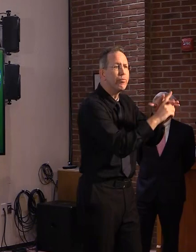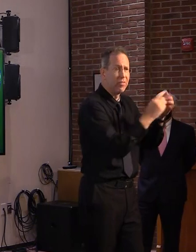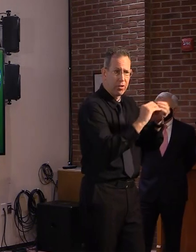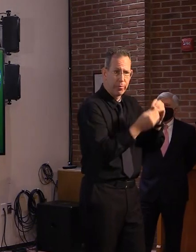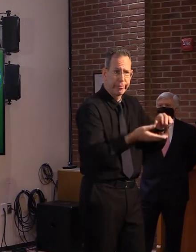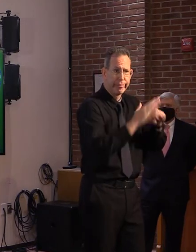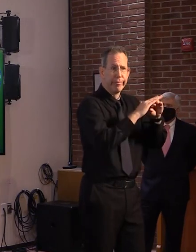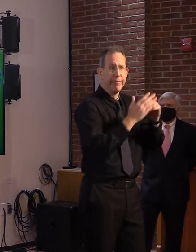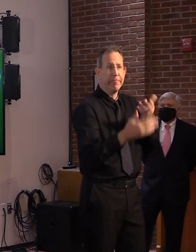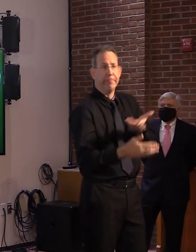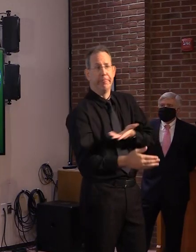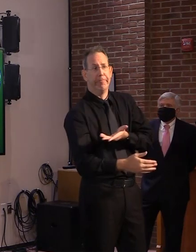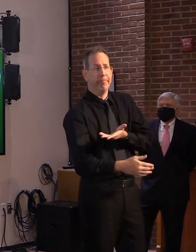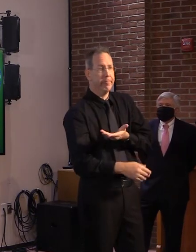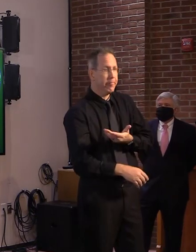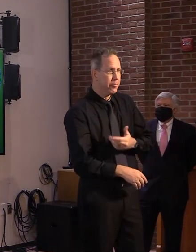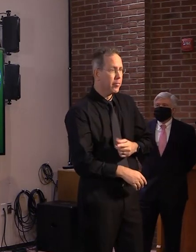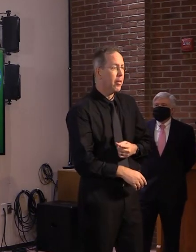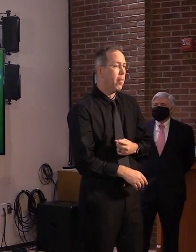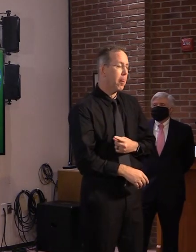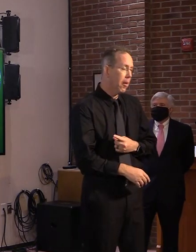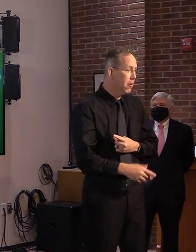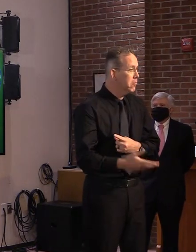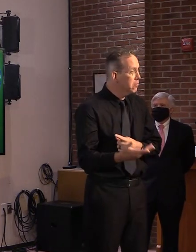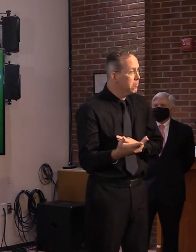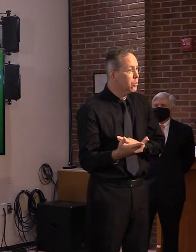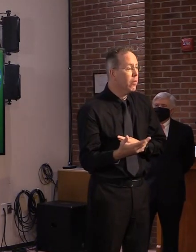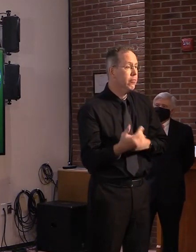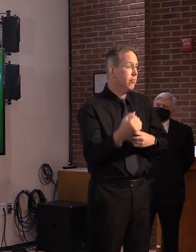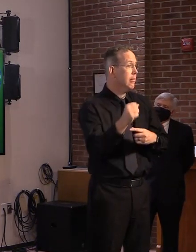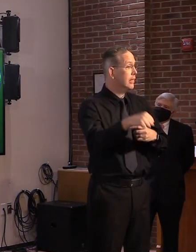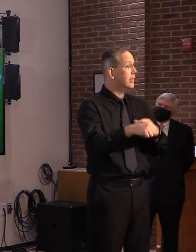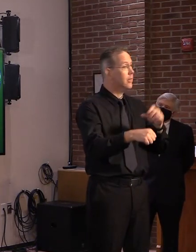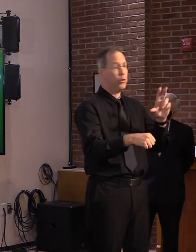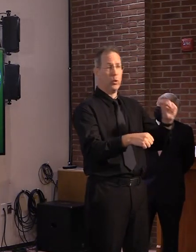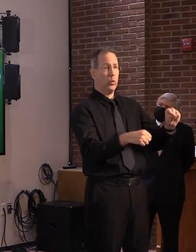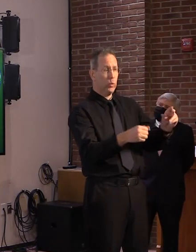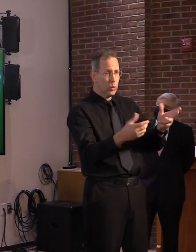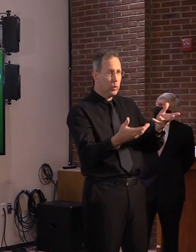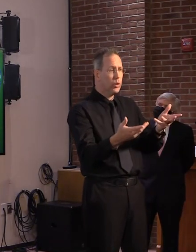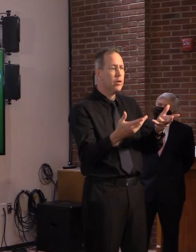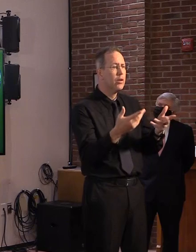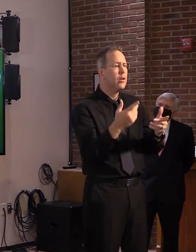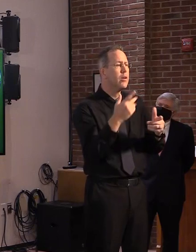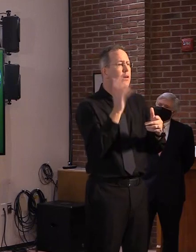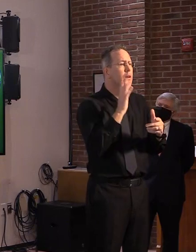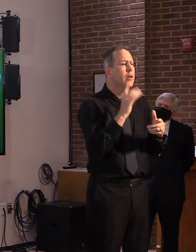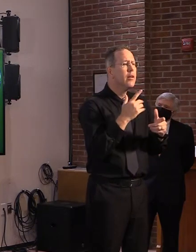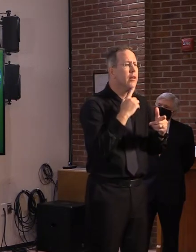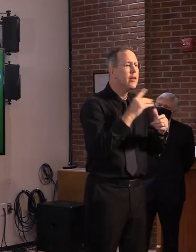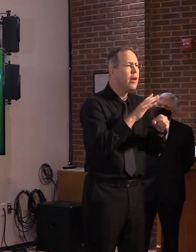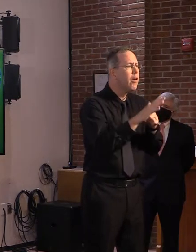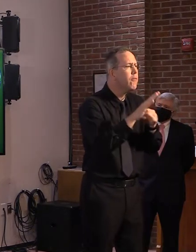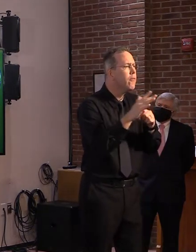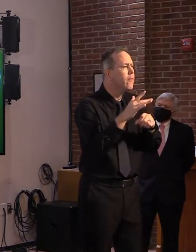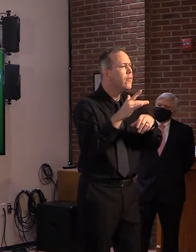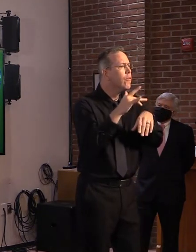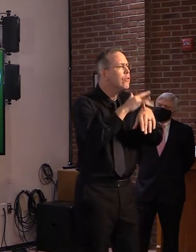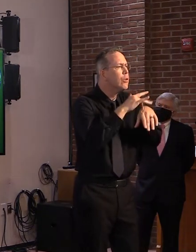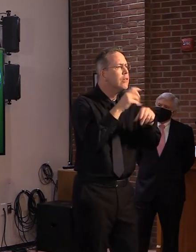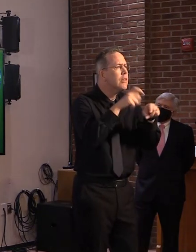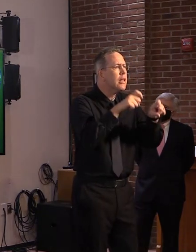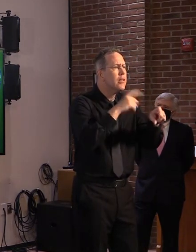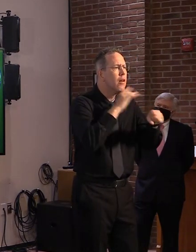not able yet to do the testing that they want to be doing in terms of quantity. When we look at our metrics, we've actually